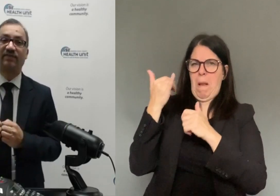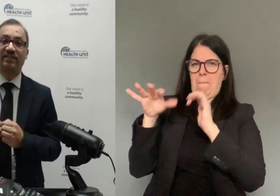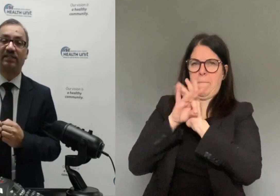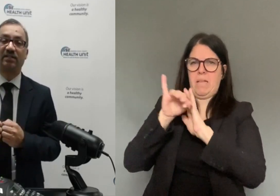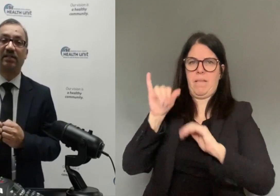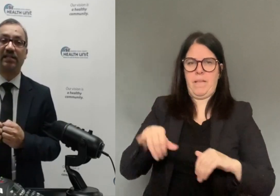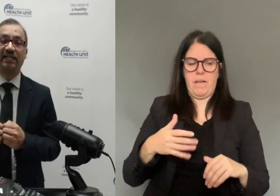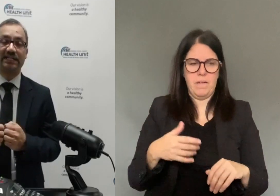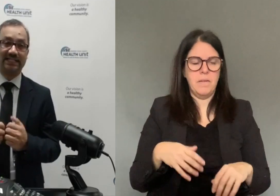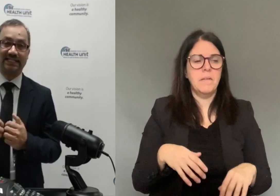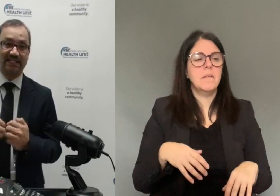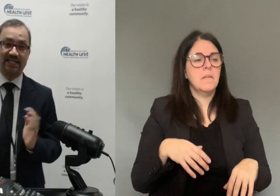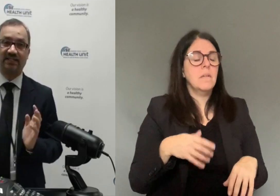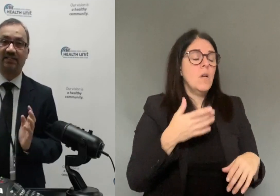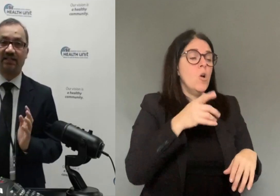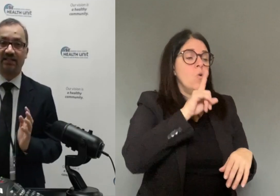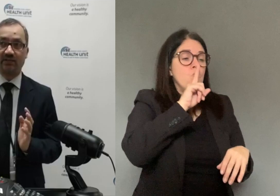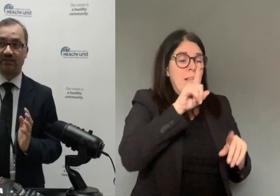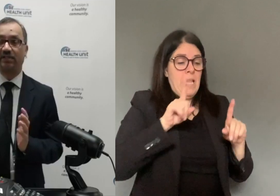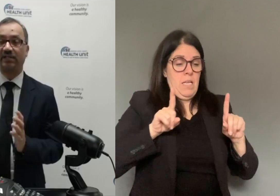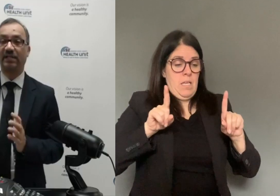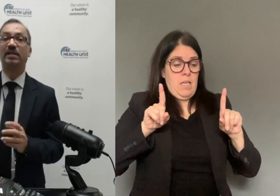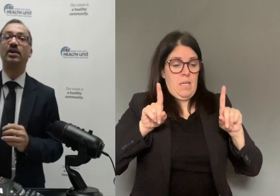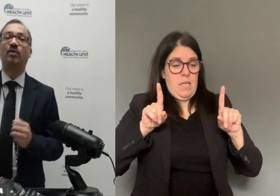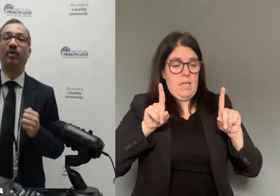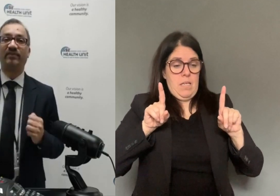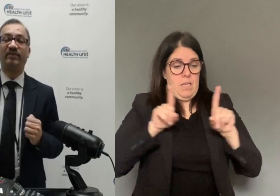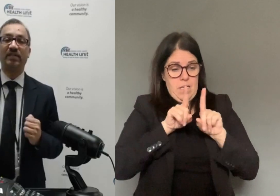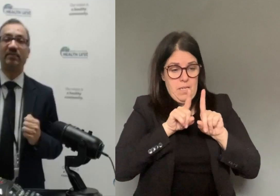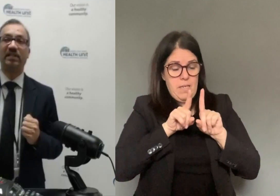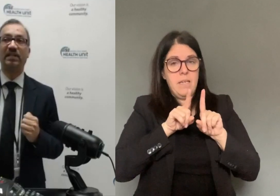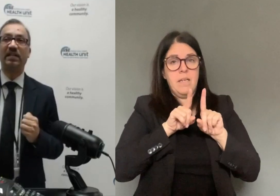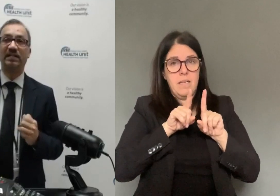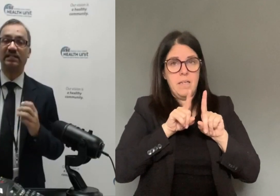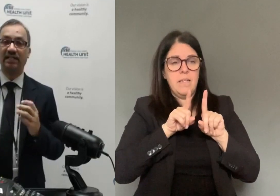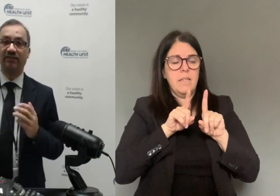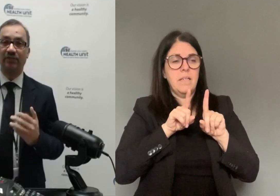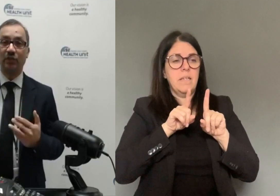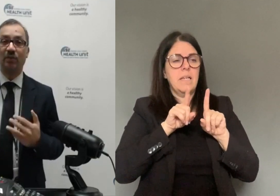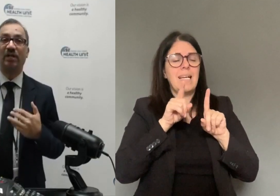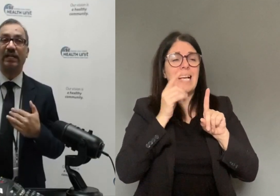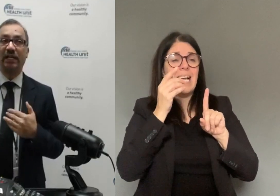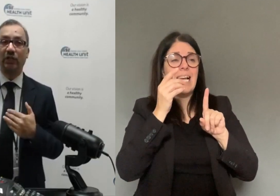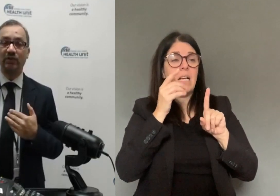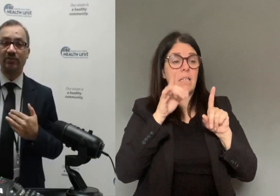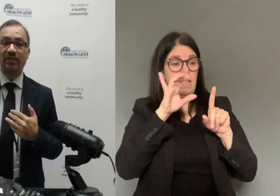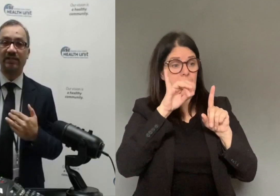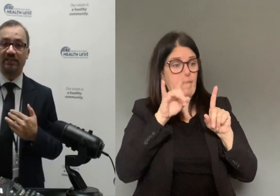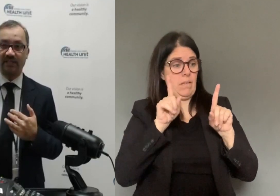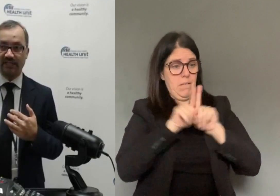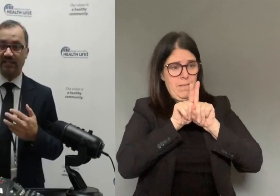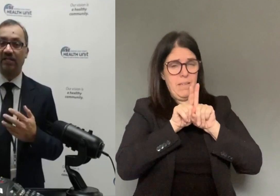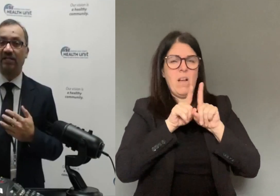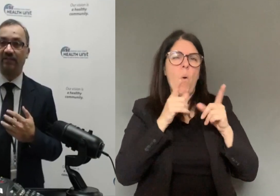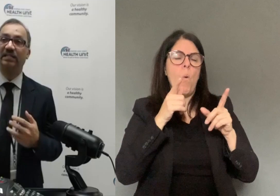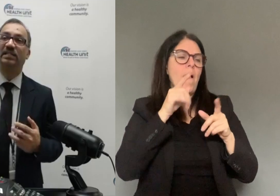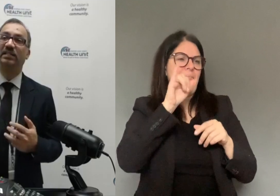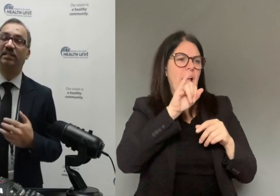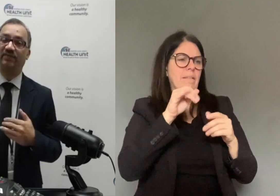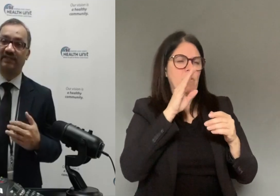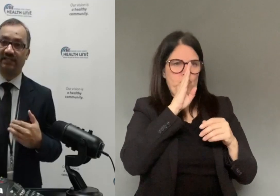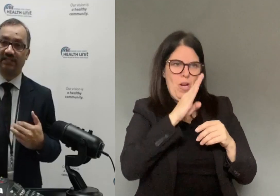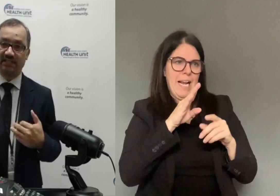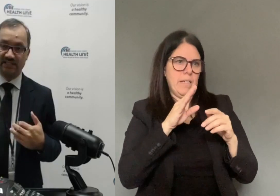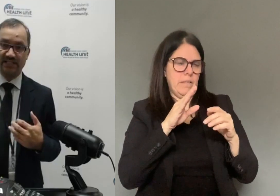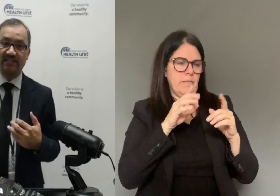direct physical contact, that is considered as a close contact. What 15-minute is, if you are in a close proximity, not maintaining